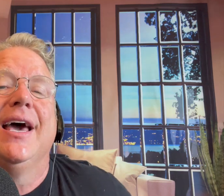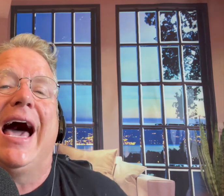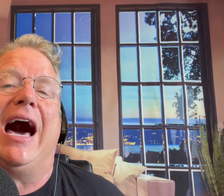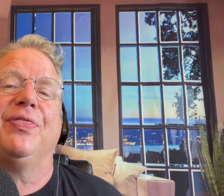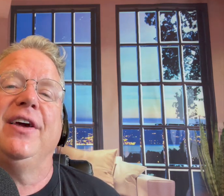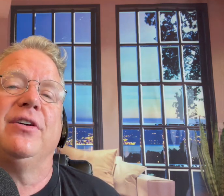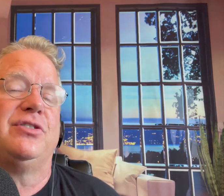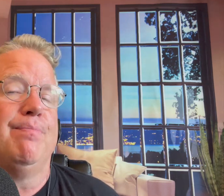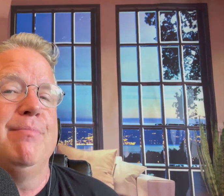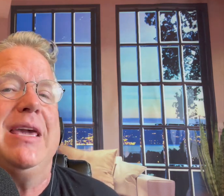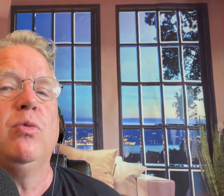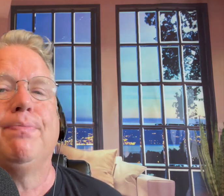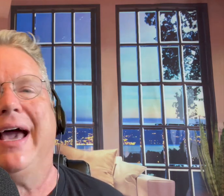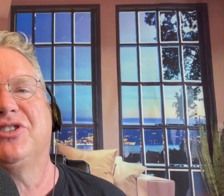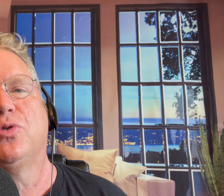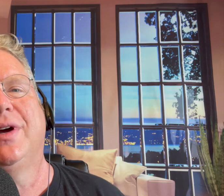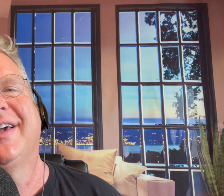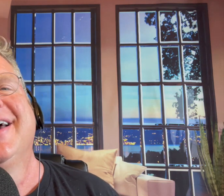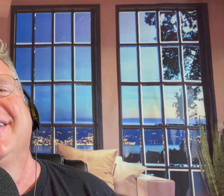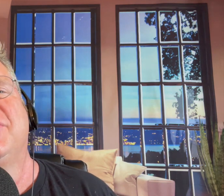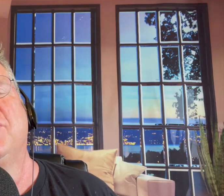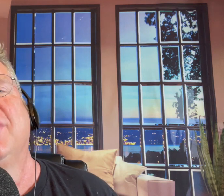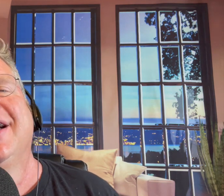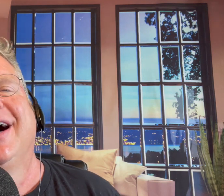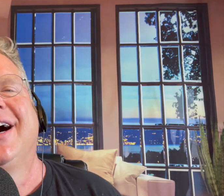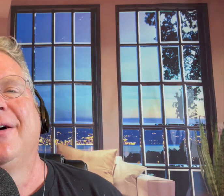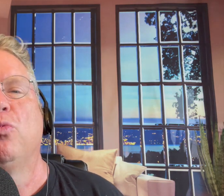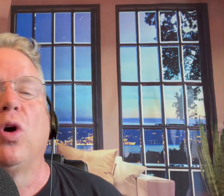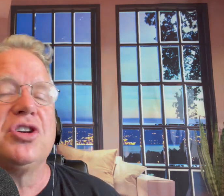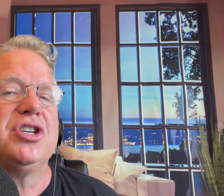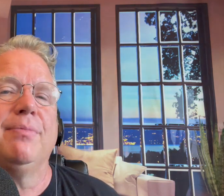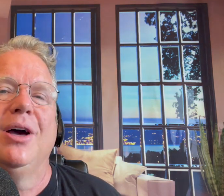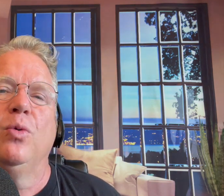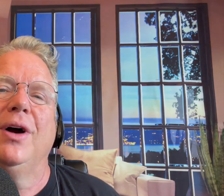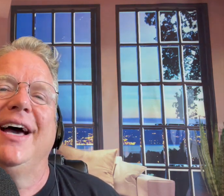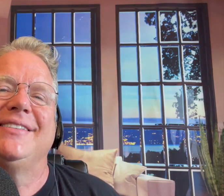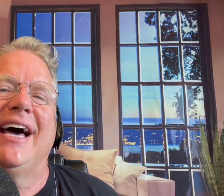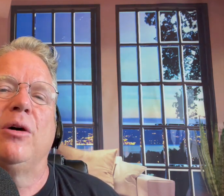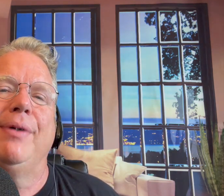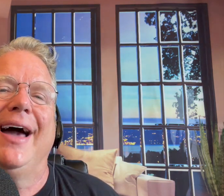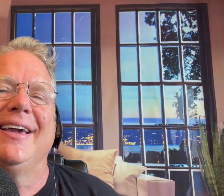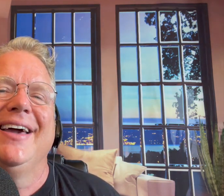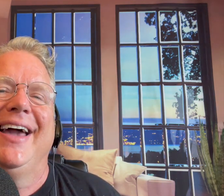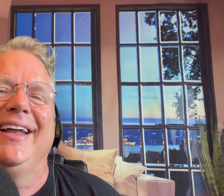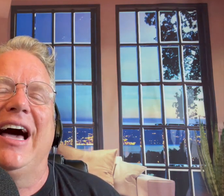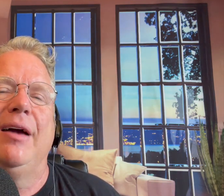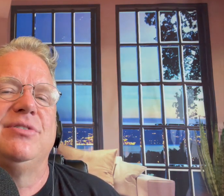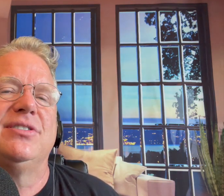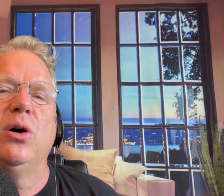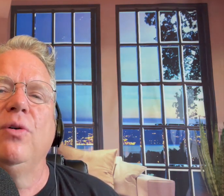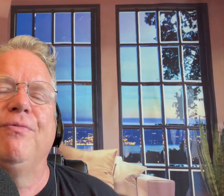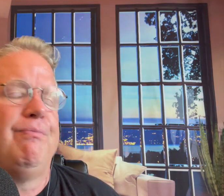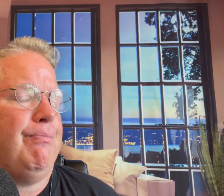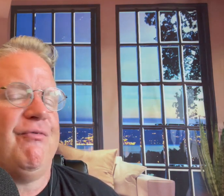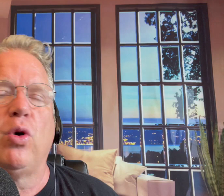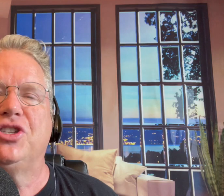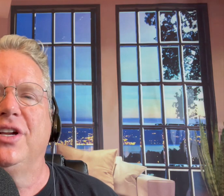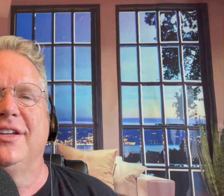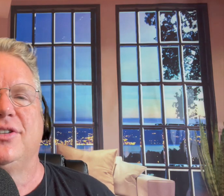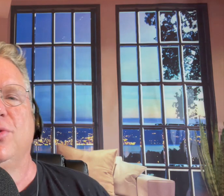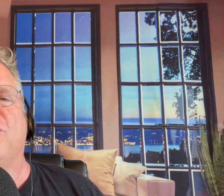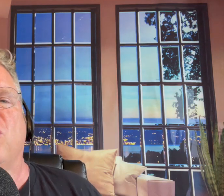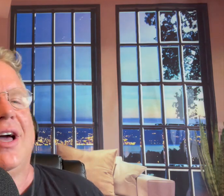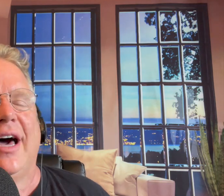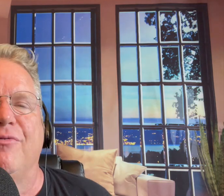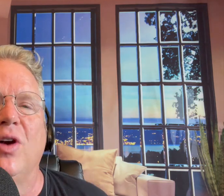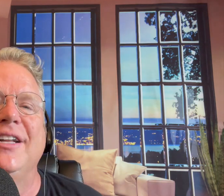be out there to meet with Pastor Rick, to worship at Saddleback, and I'm so fortunate